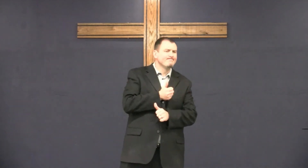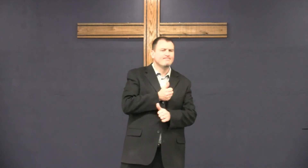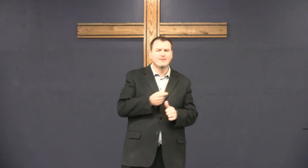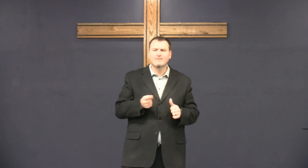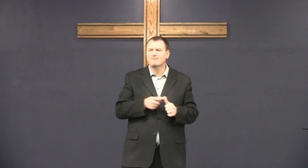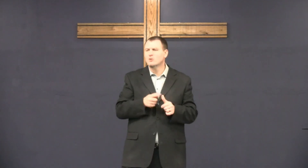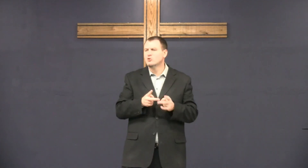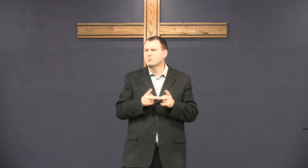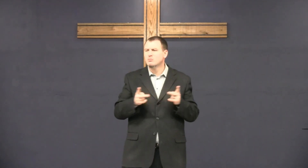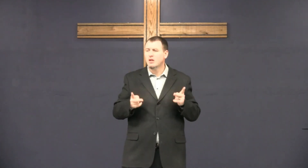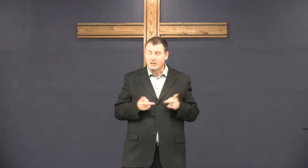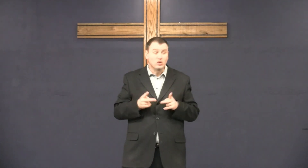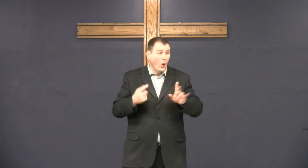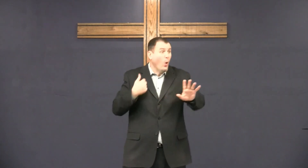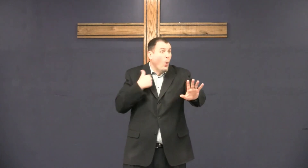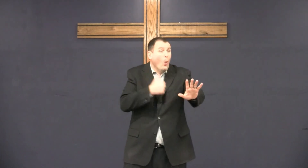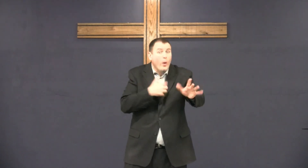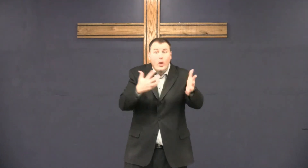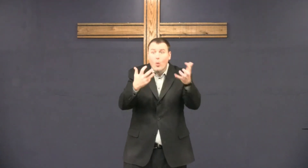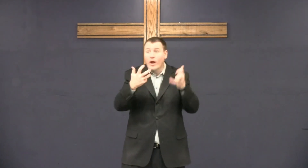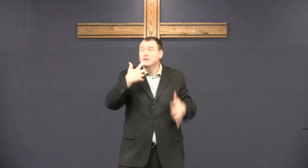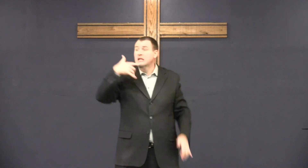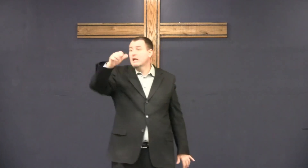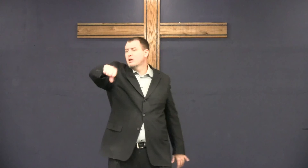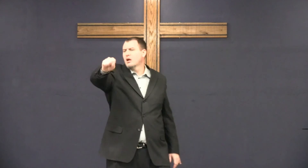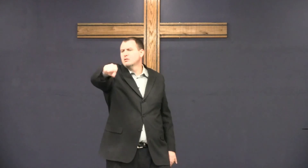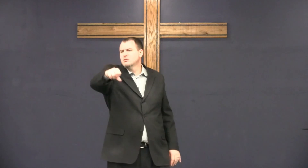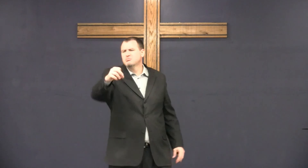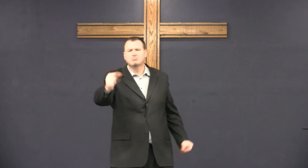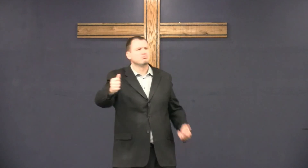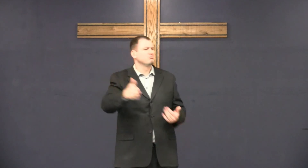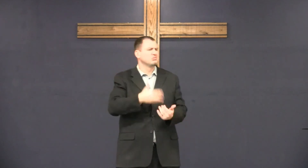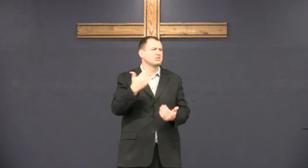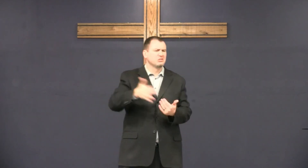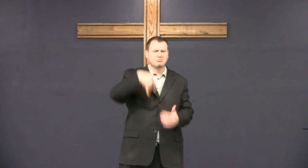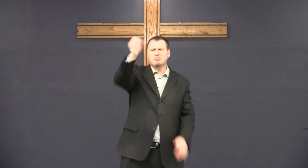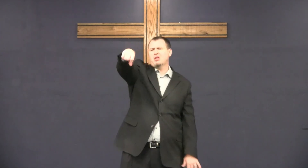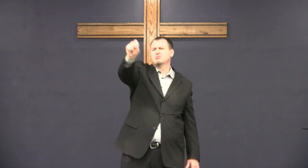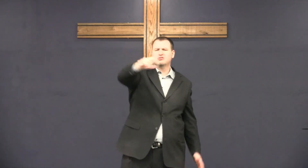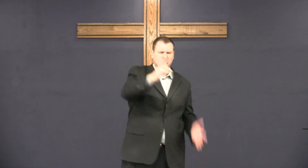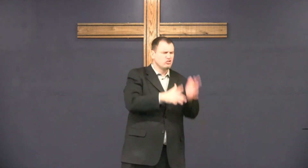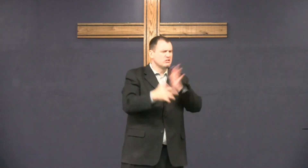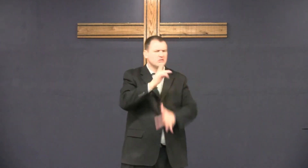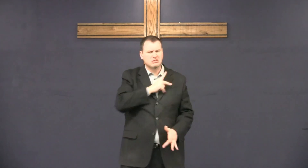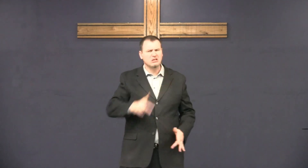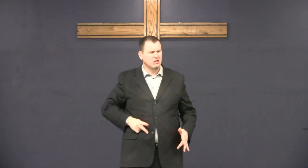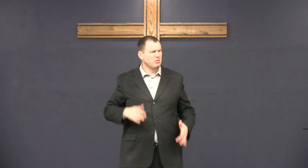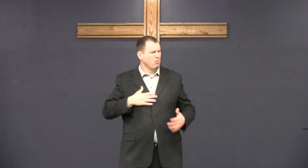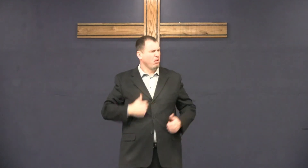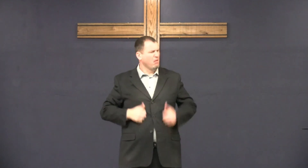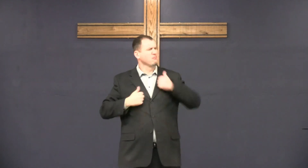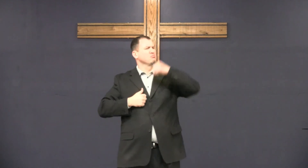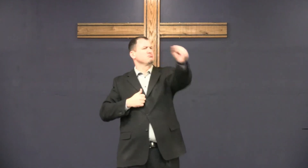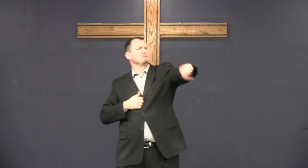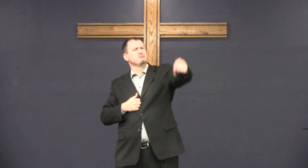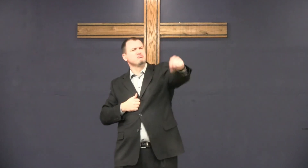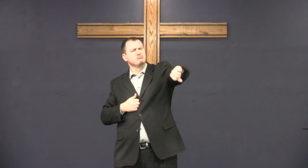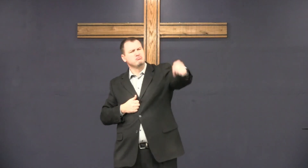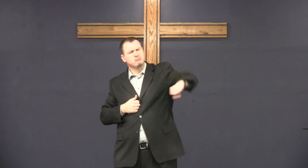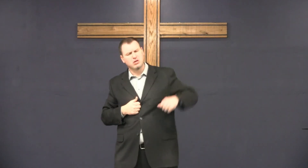Jesus, is he first place? We want to say yes. It's easy for us to quickly say, yes, Jesus, I want Jesus